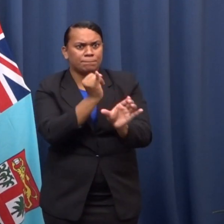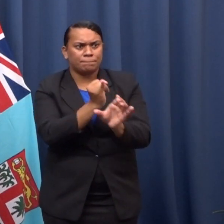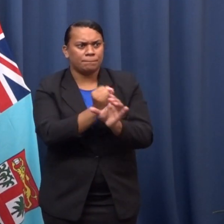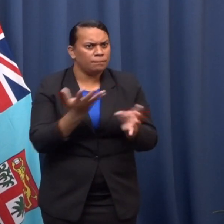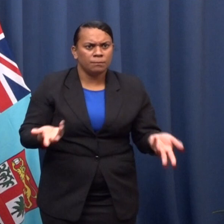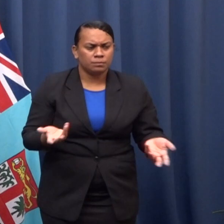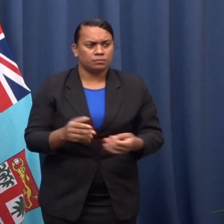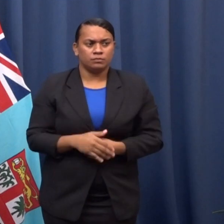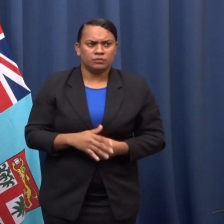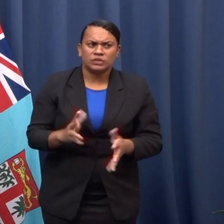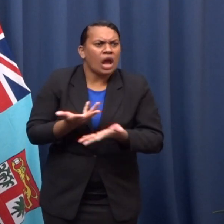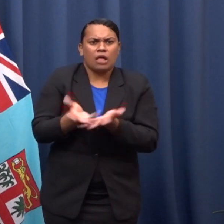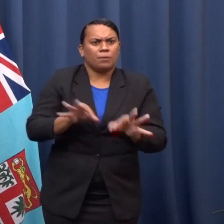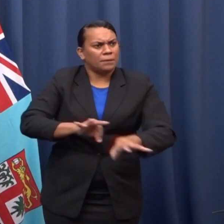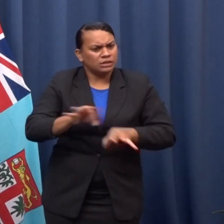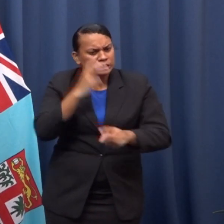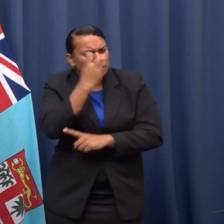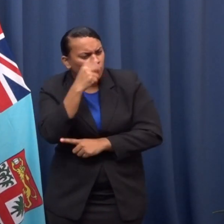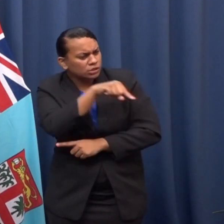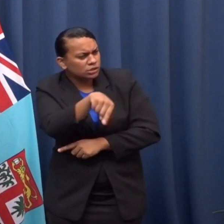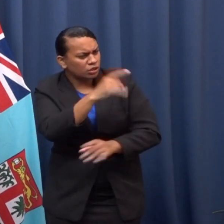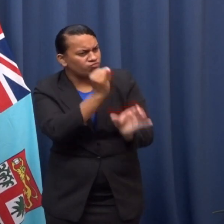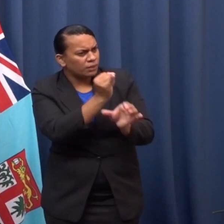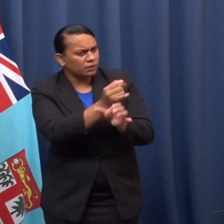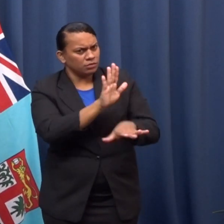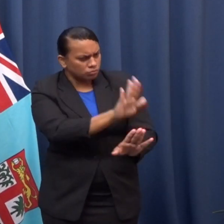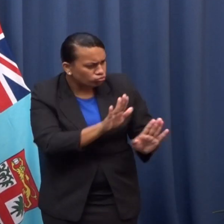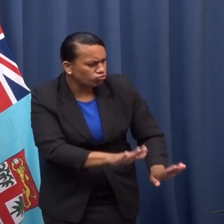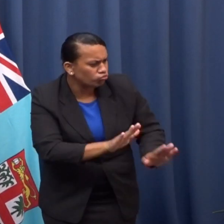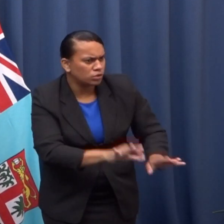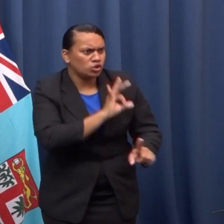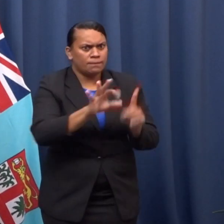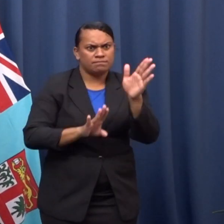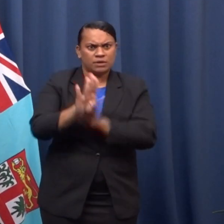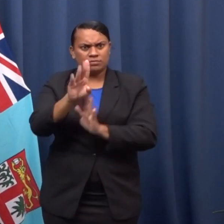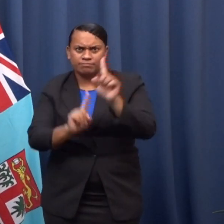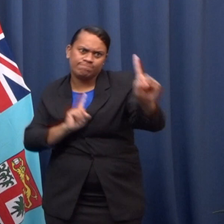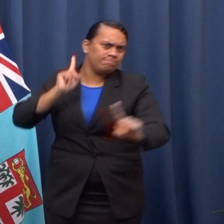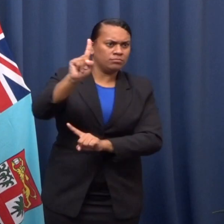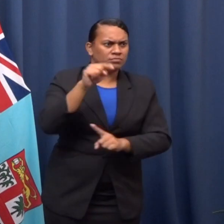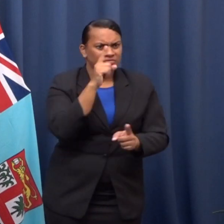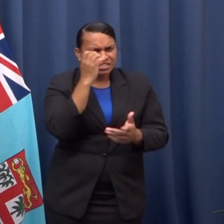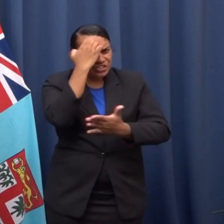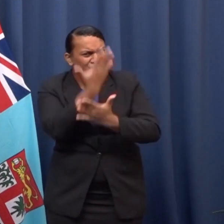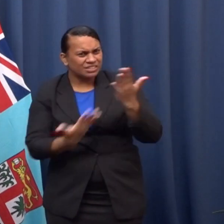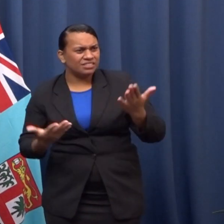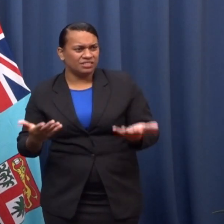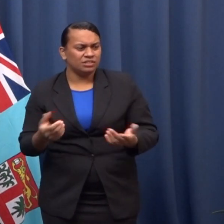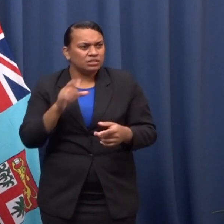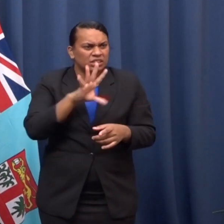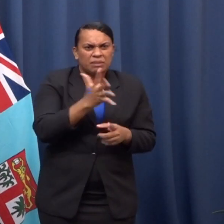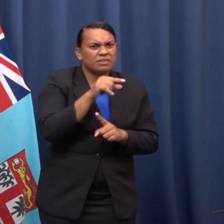criminal rates so that policymakers in the future will be able to refer back to this experience in the case that we have a pandemic in the future? Okay,